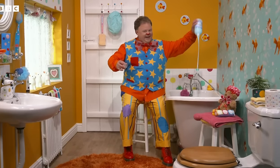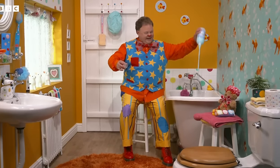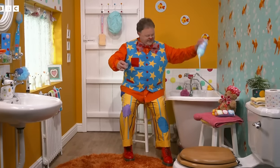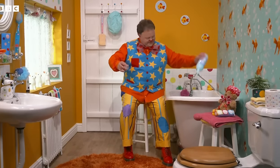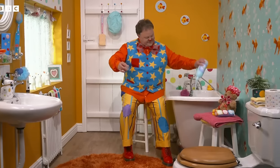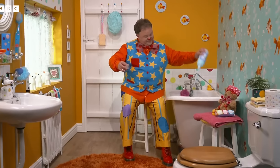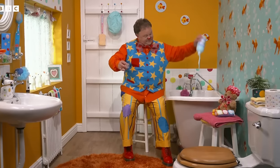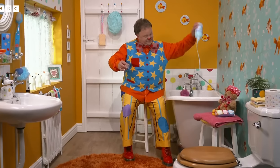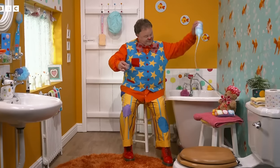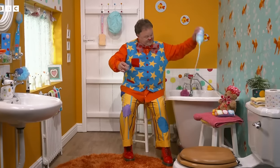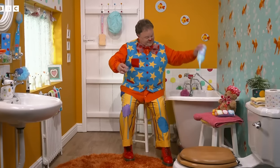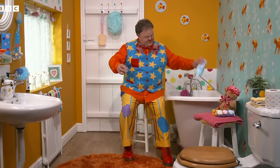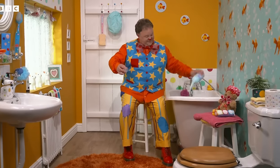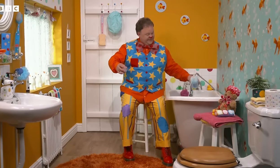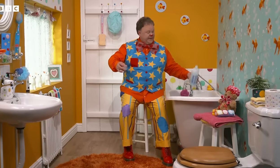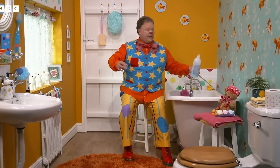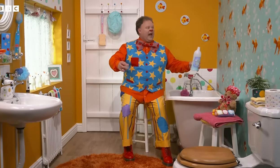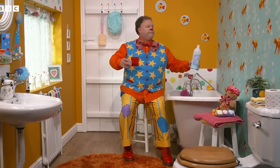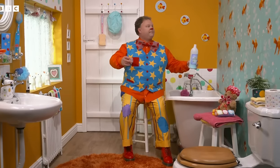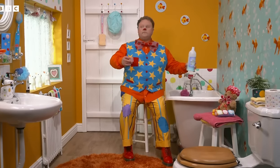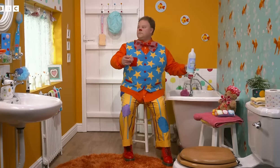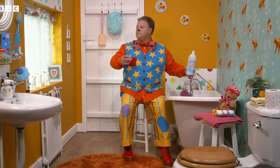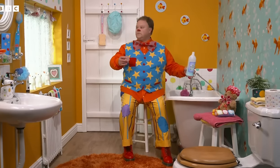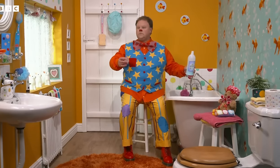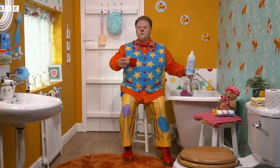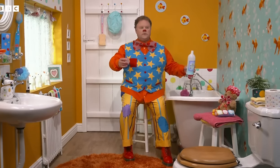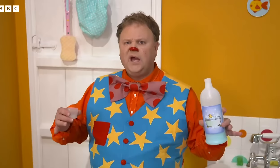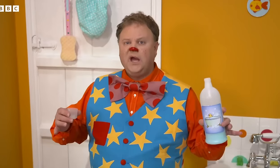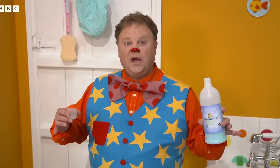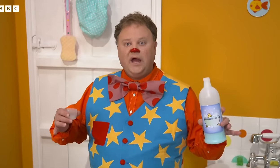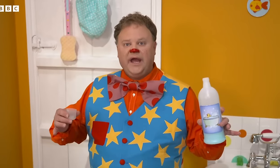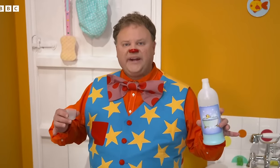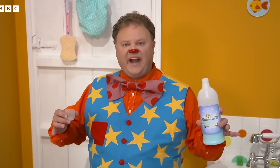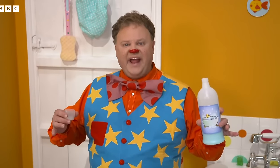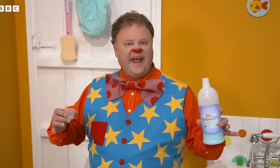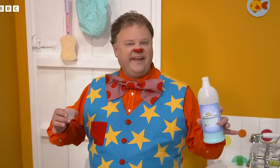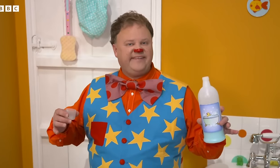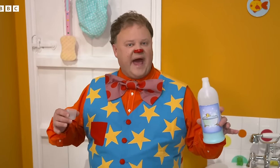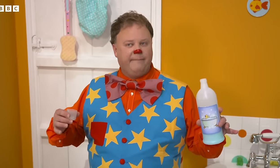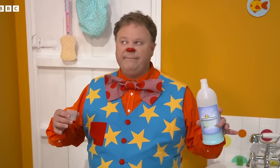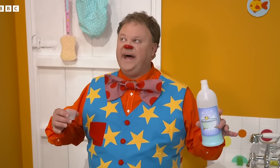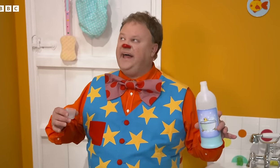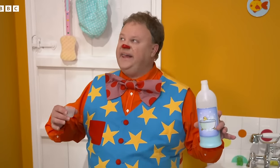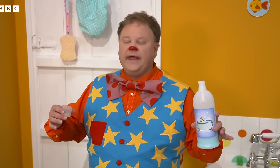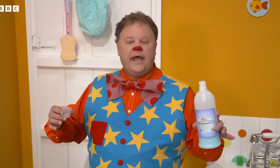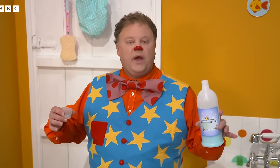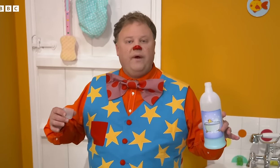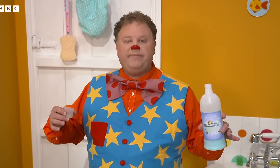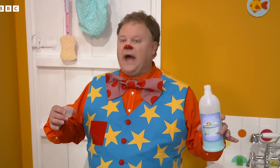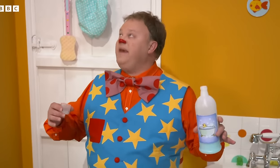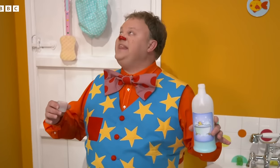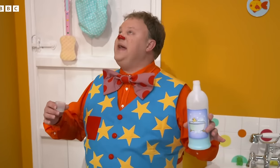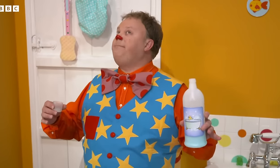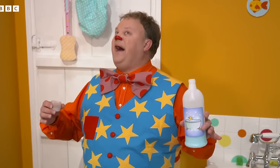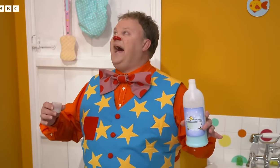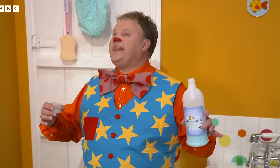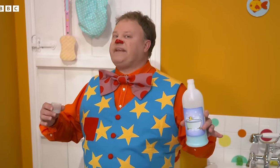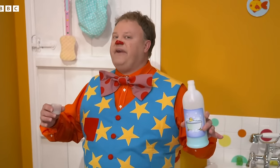Hello, the boy! Have you seen my slippers? Grandad Tumble! Well, I'm in the